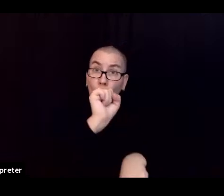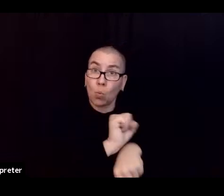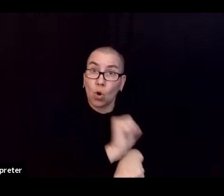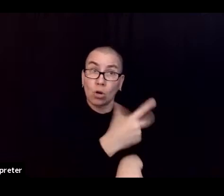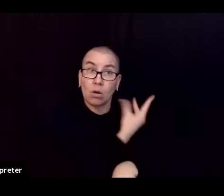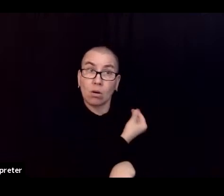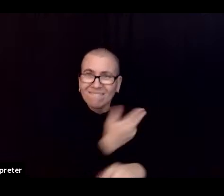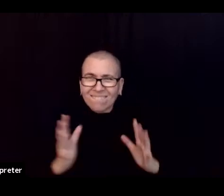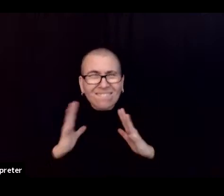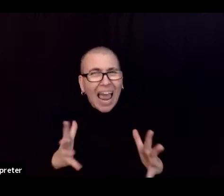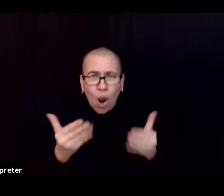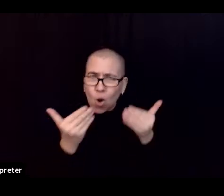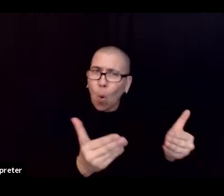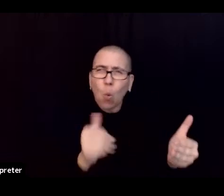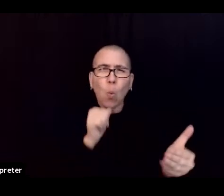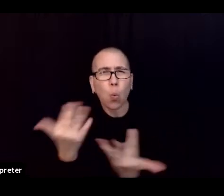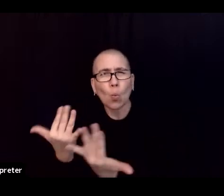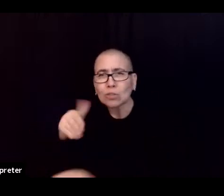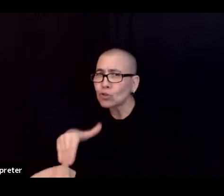Okay, thank you.